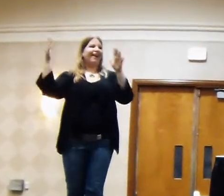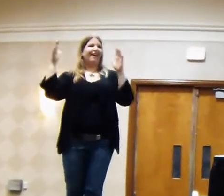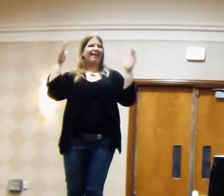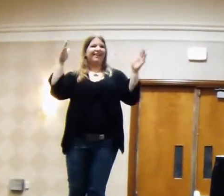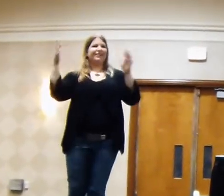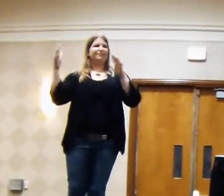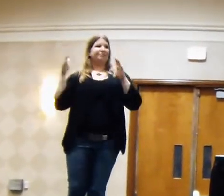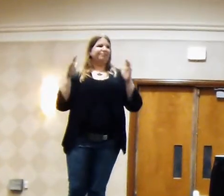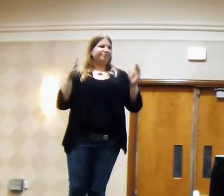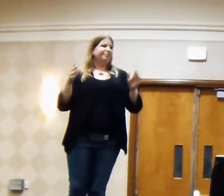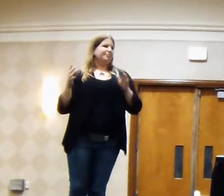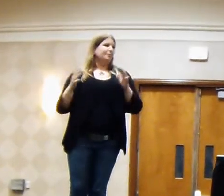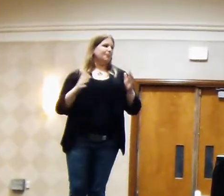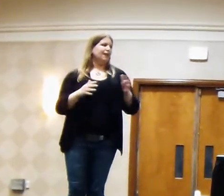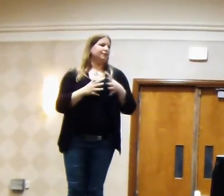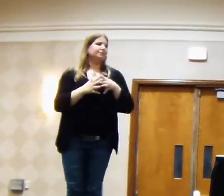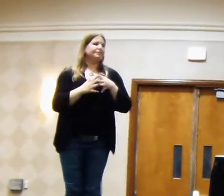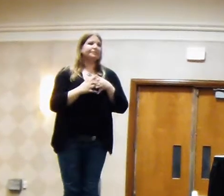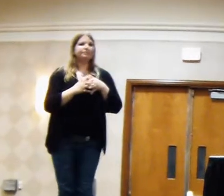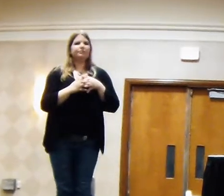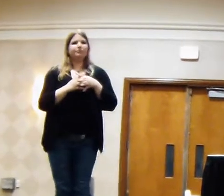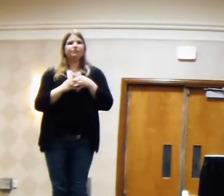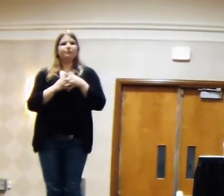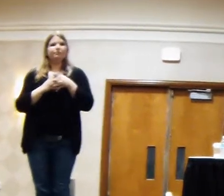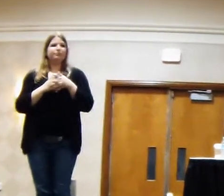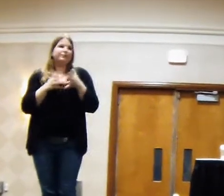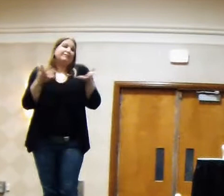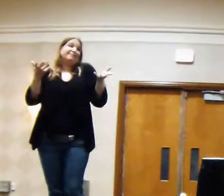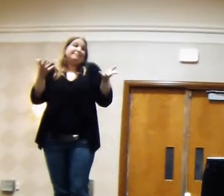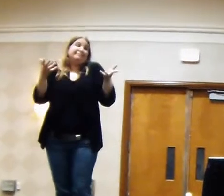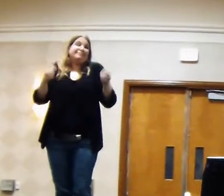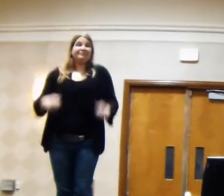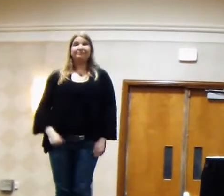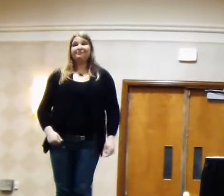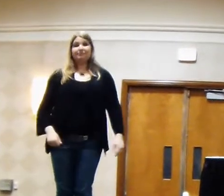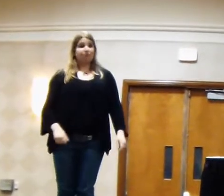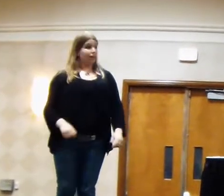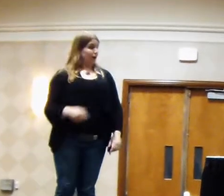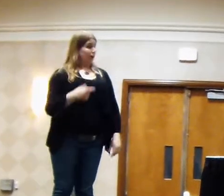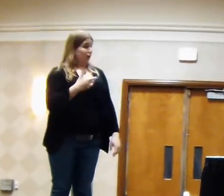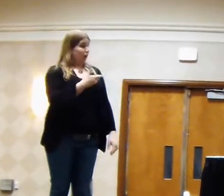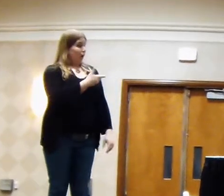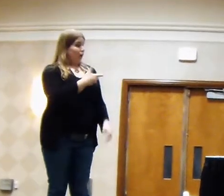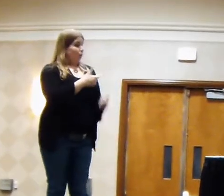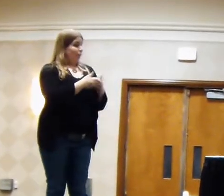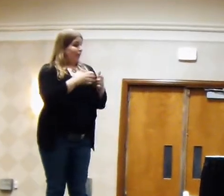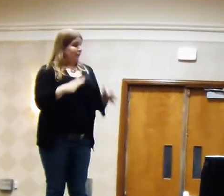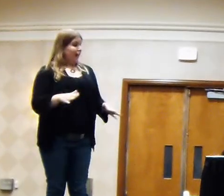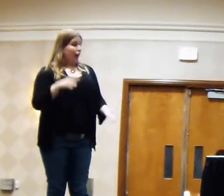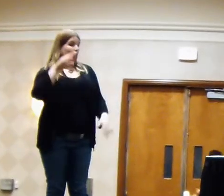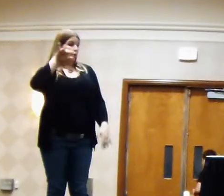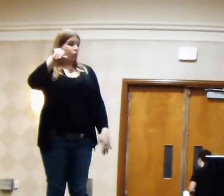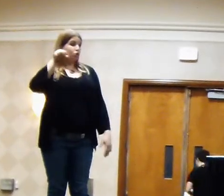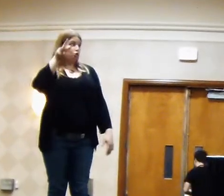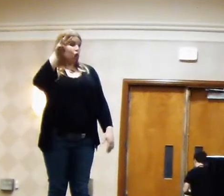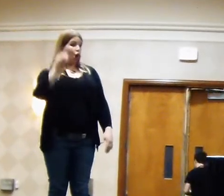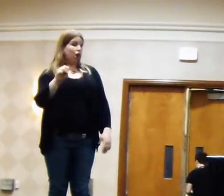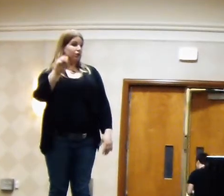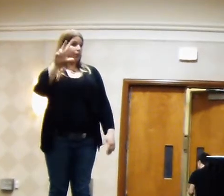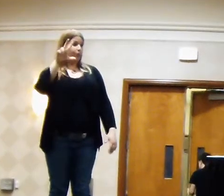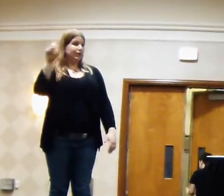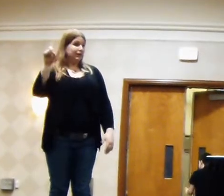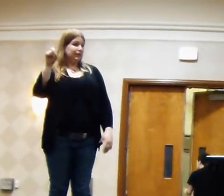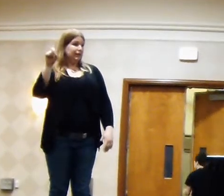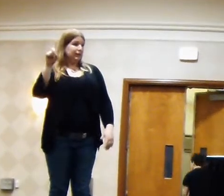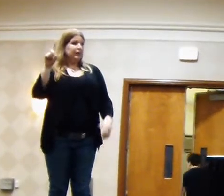Yay! Come on, stunts. What can I say? And let's face it, without Jaws 3D, we wouldn't